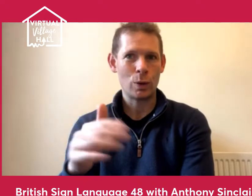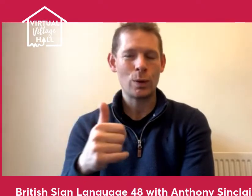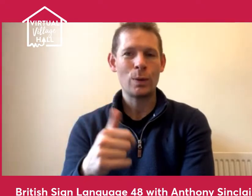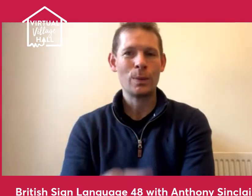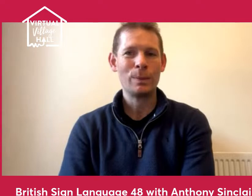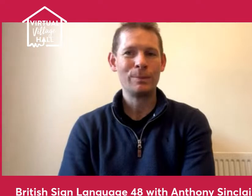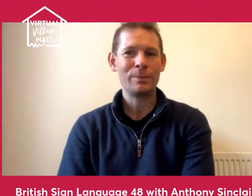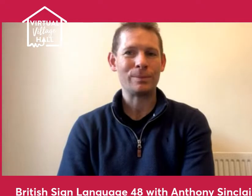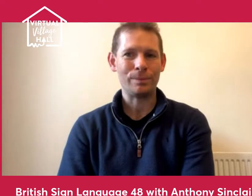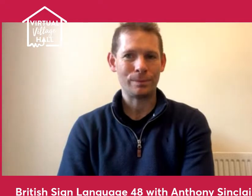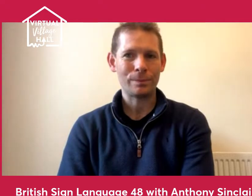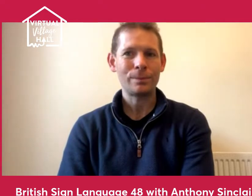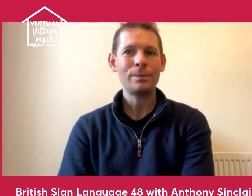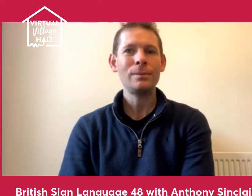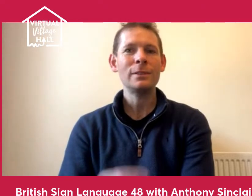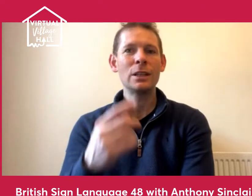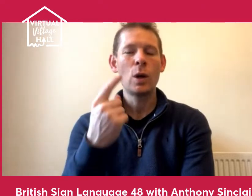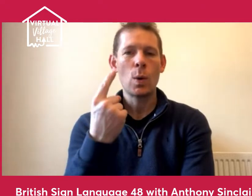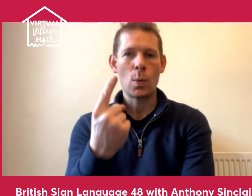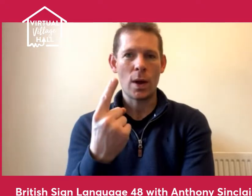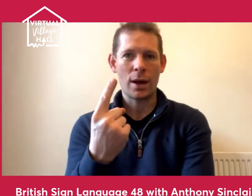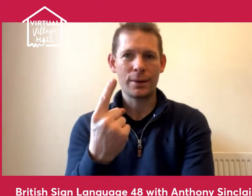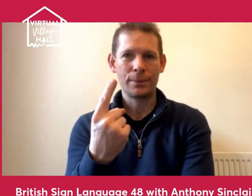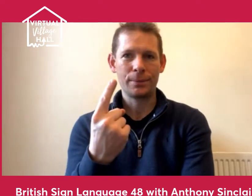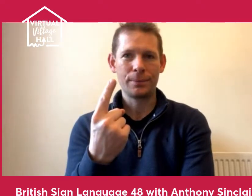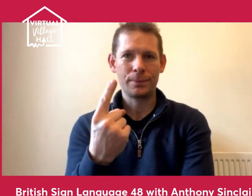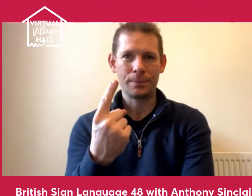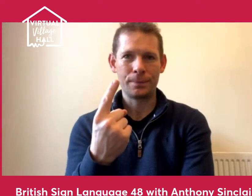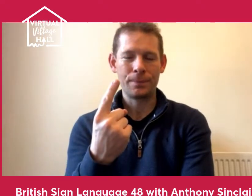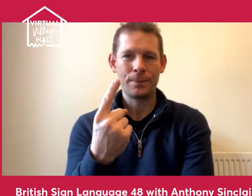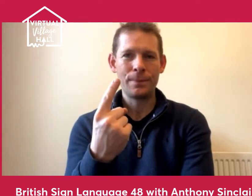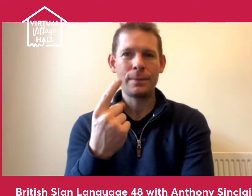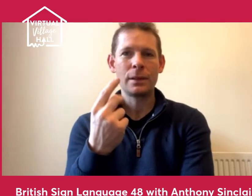Okay, so we'll do it 2 more times and see if you can follow without the voiceover.